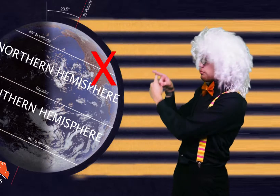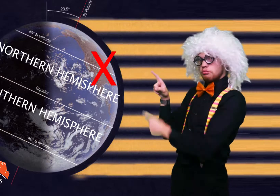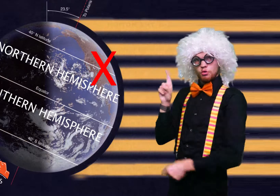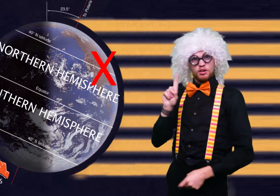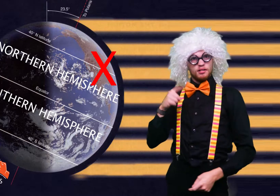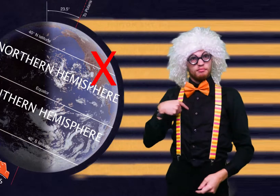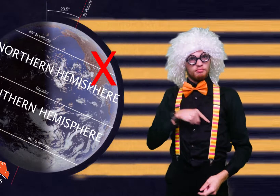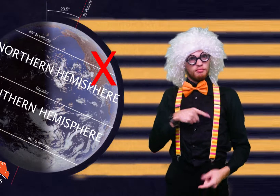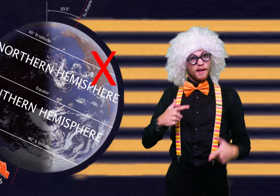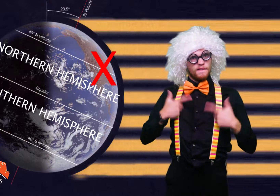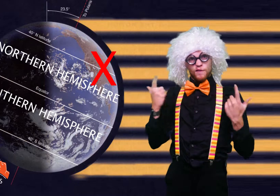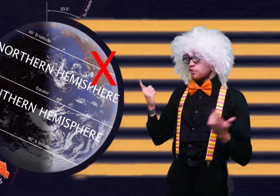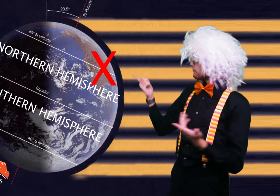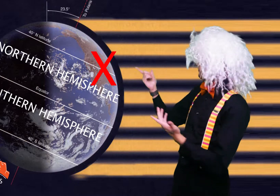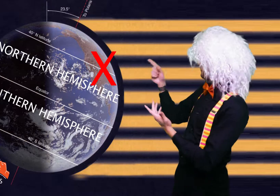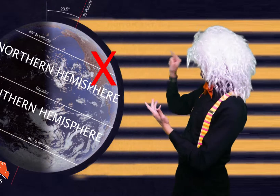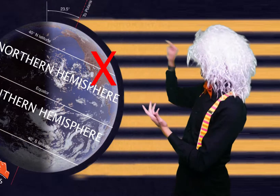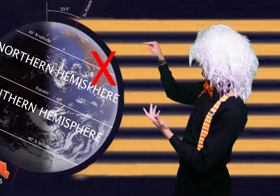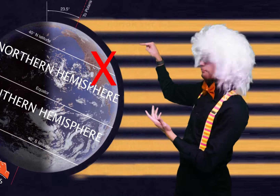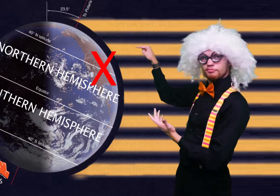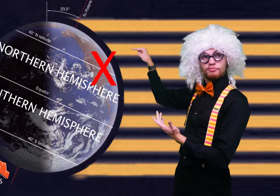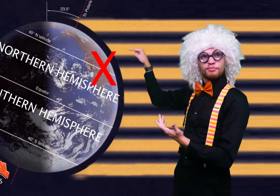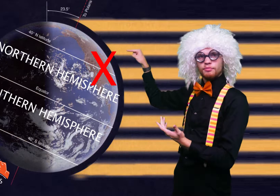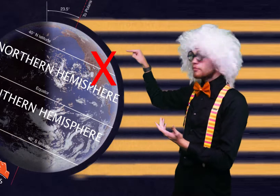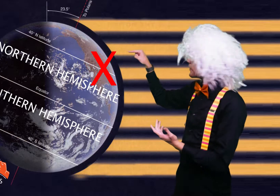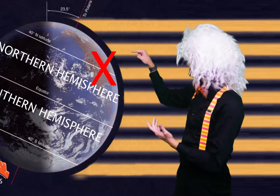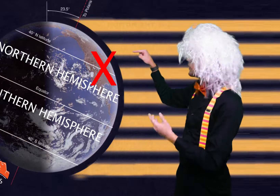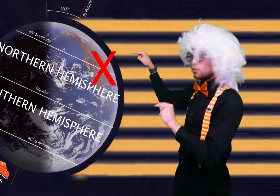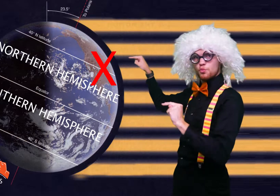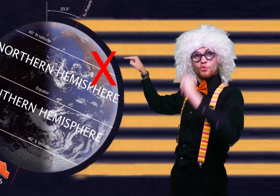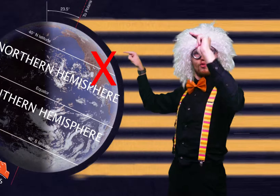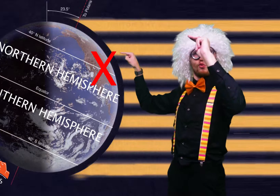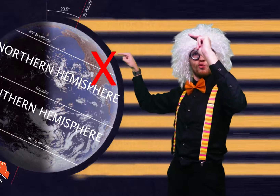That's where we live, on the northern hemisphere.